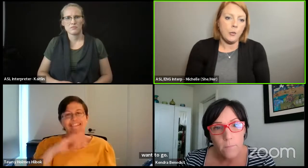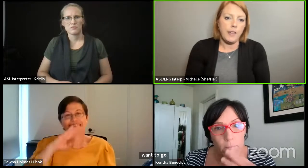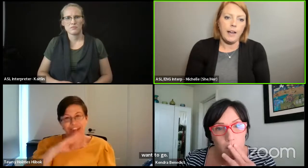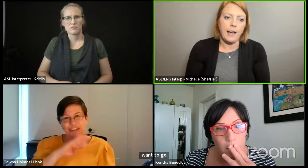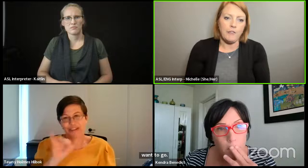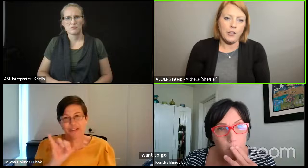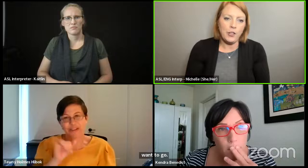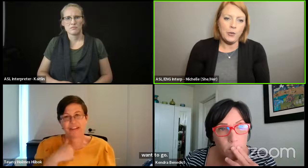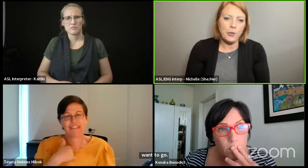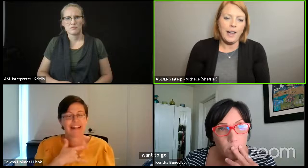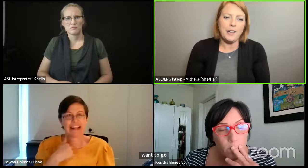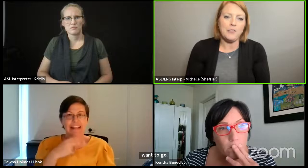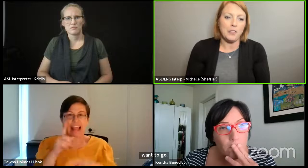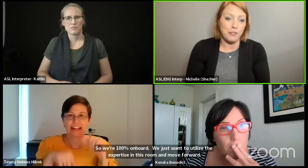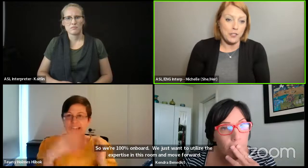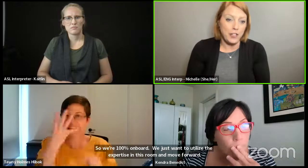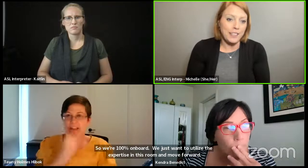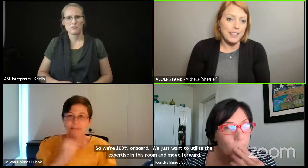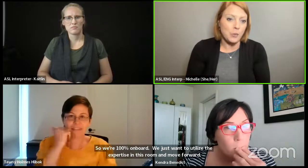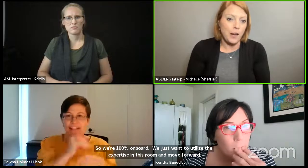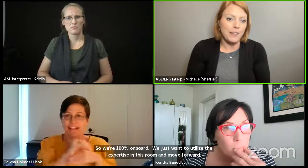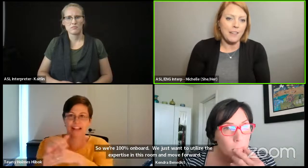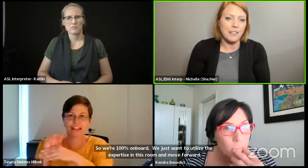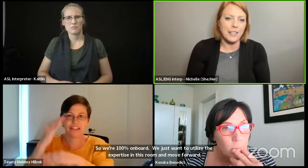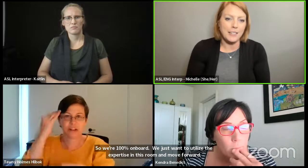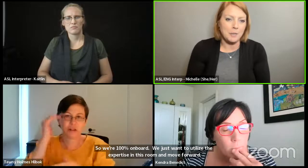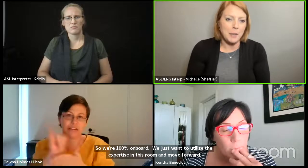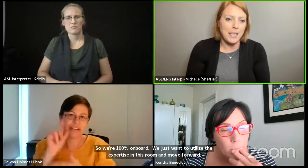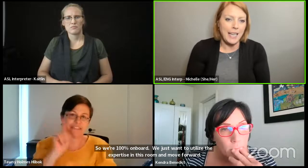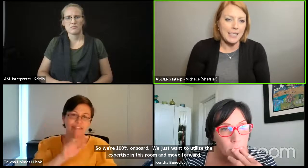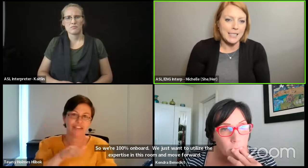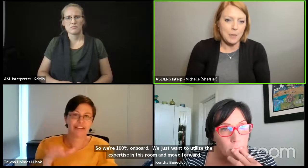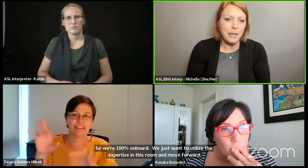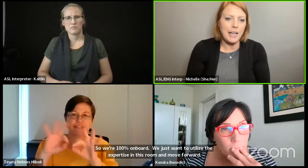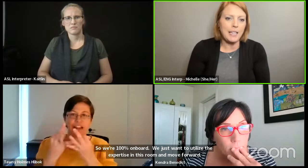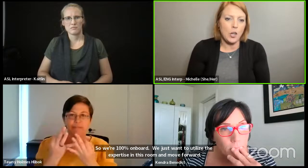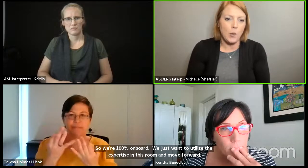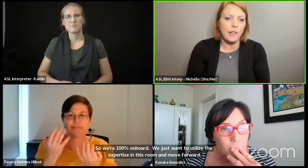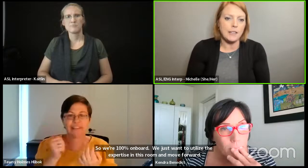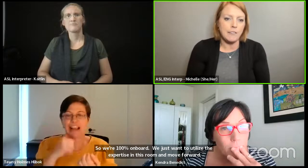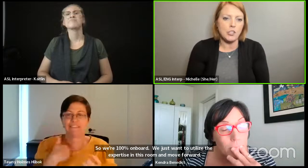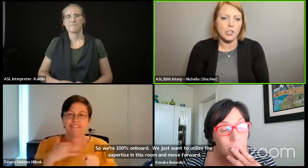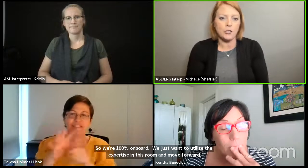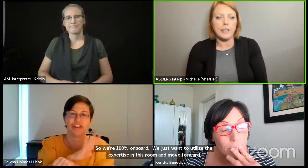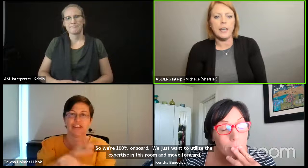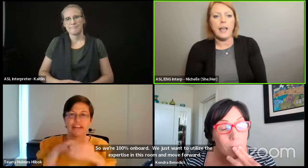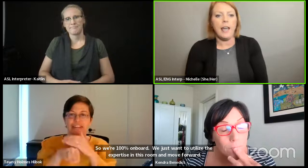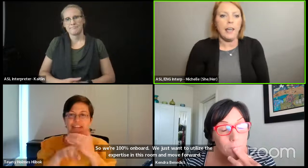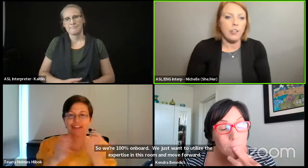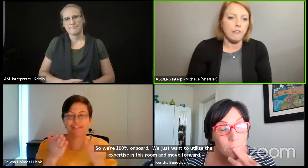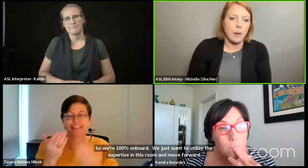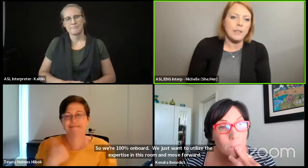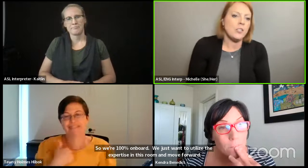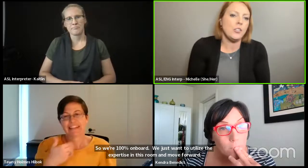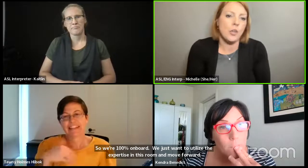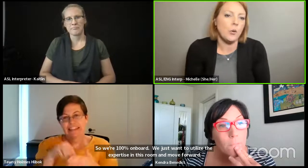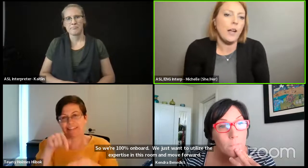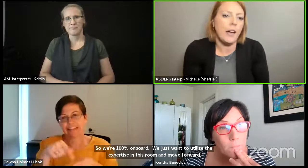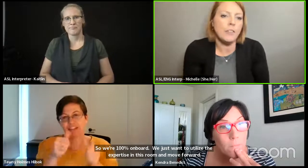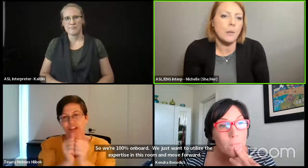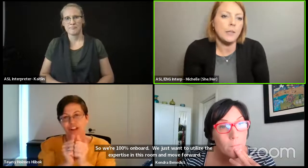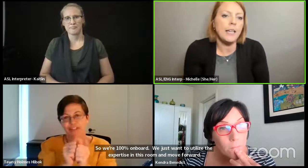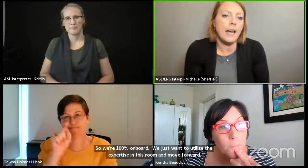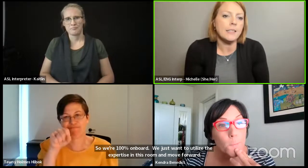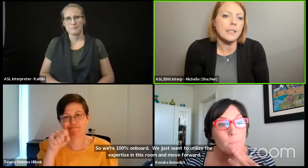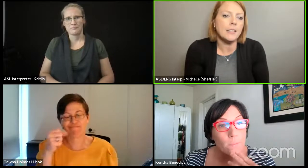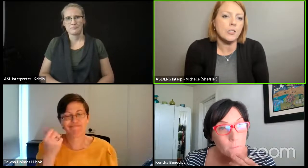And I agree with that. I feel you. I feel frustrated as well. I feel like sometimes I can't sleep at night knowing that deaf children and their families don't